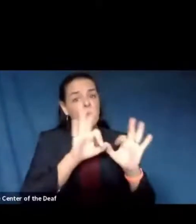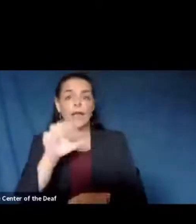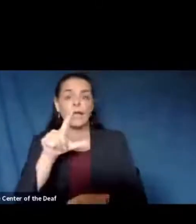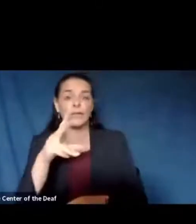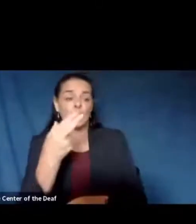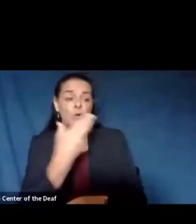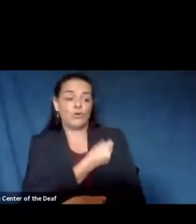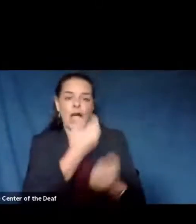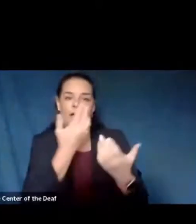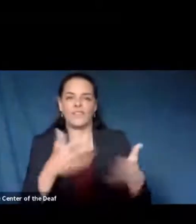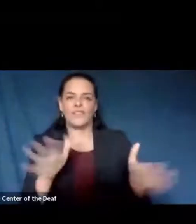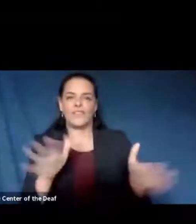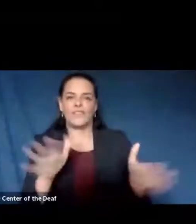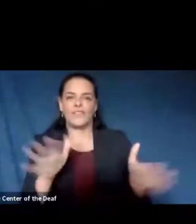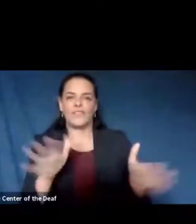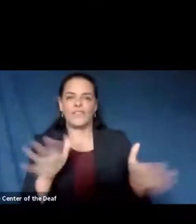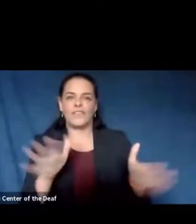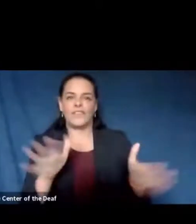for this year.